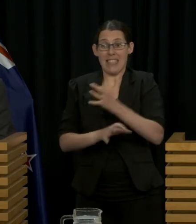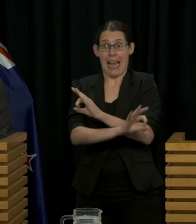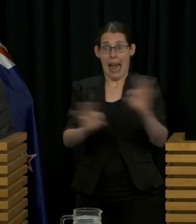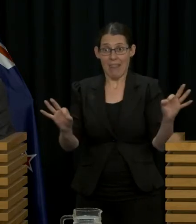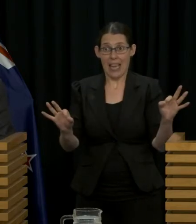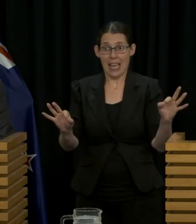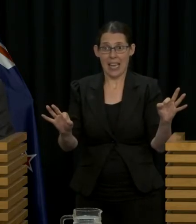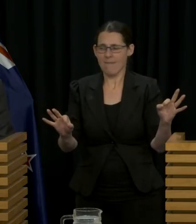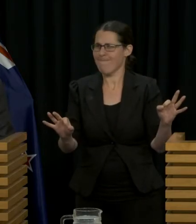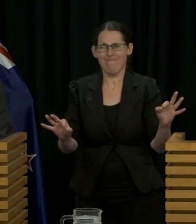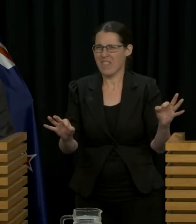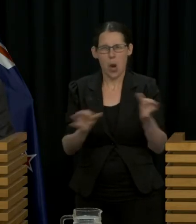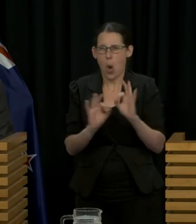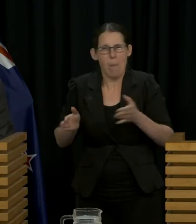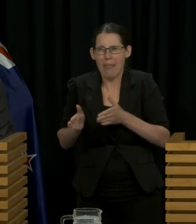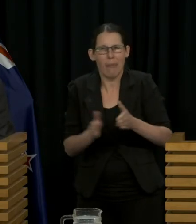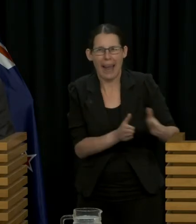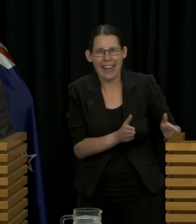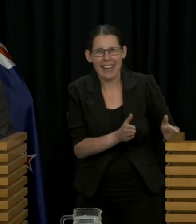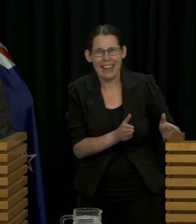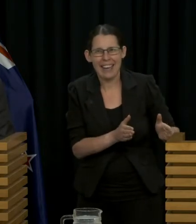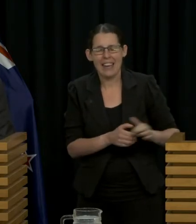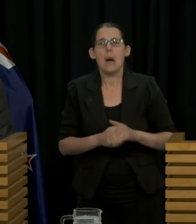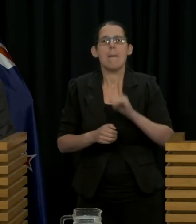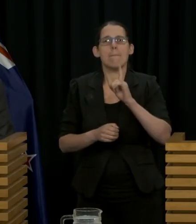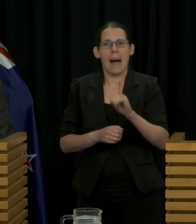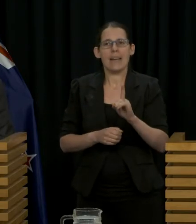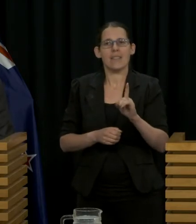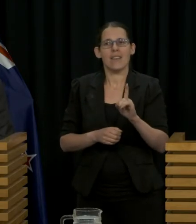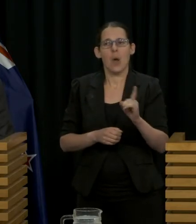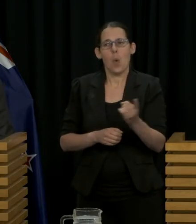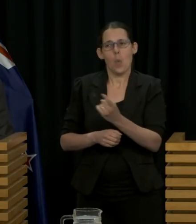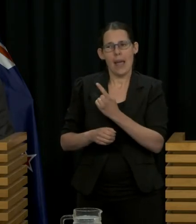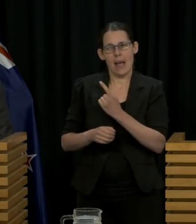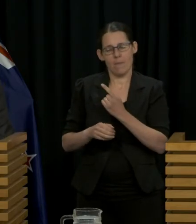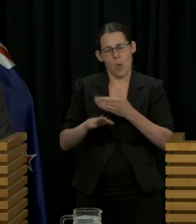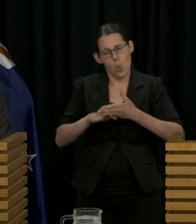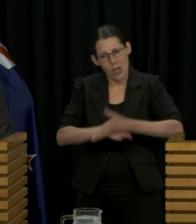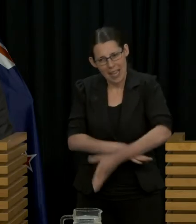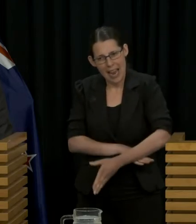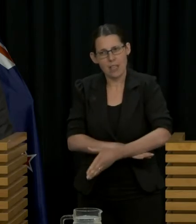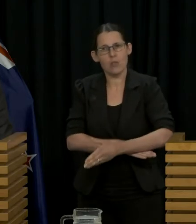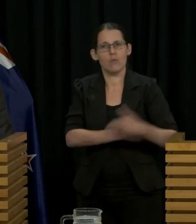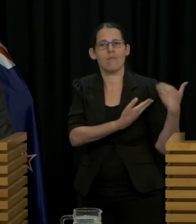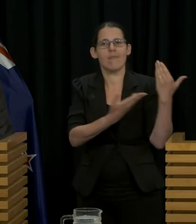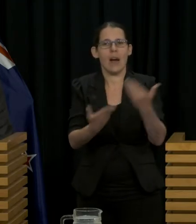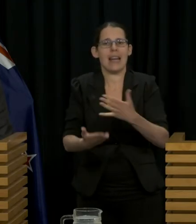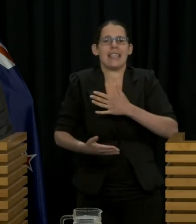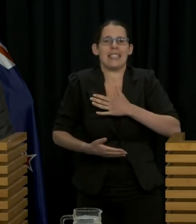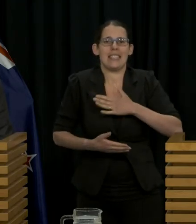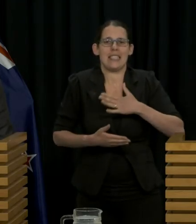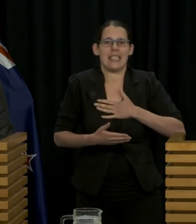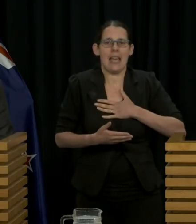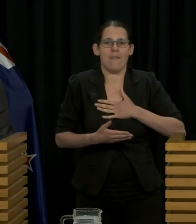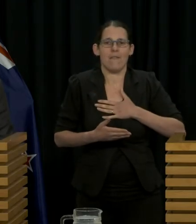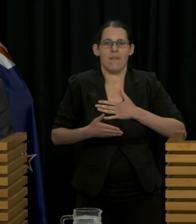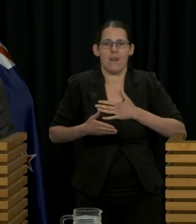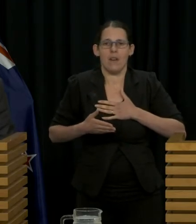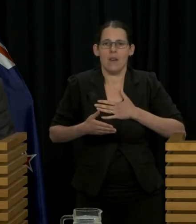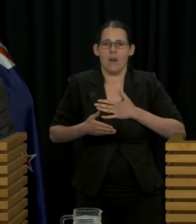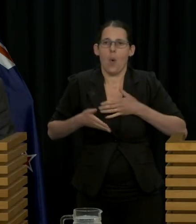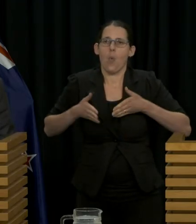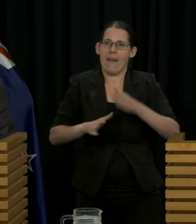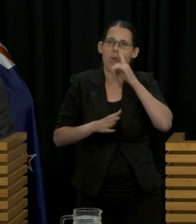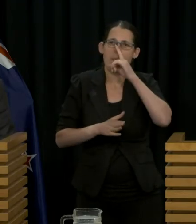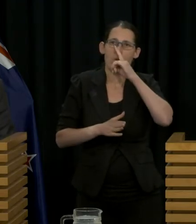What we are endeavouring to do is provide safe passage for New Zealanders back into the country so that we're keeping COVID-19 at the border.